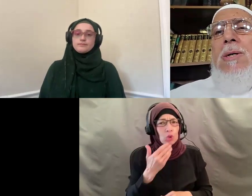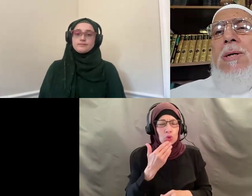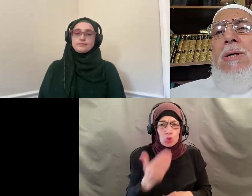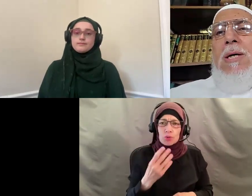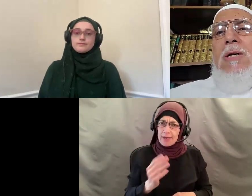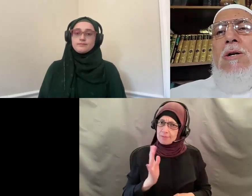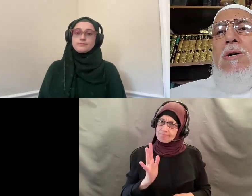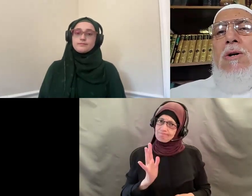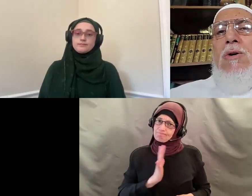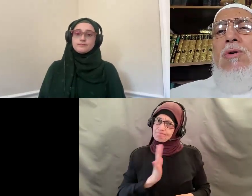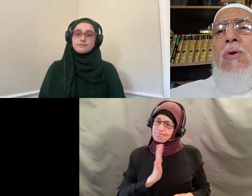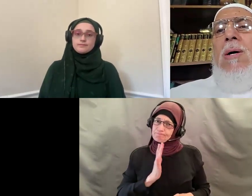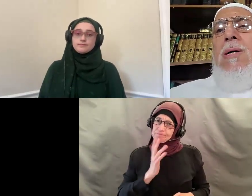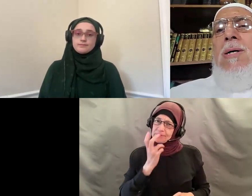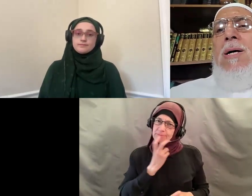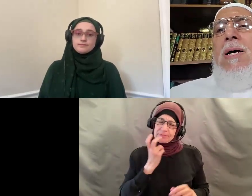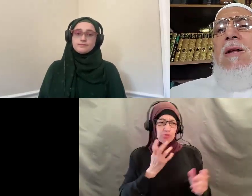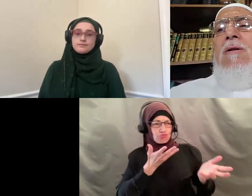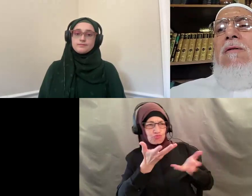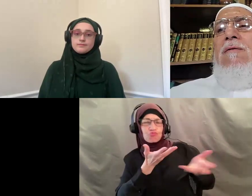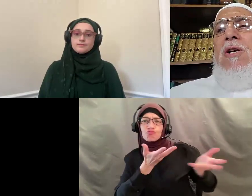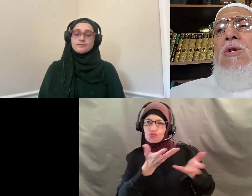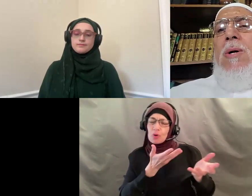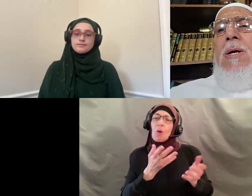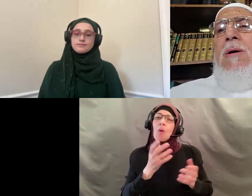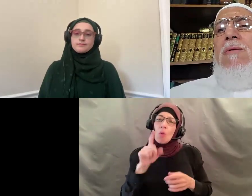engaged in good talk and